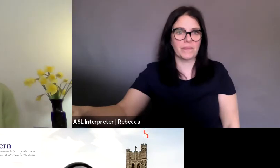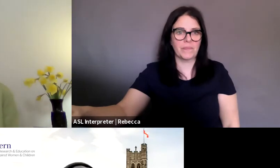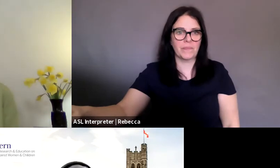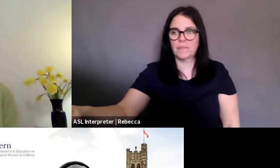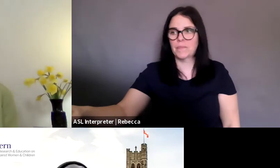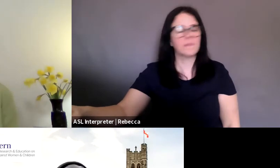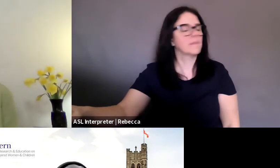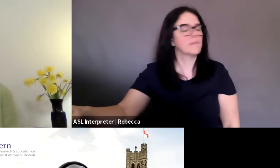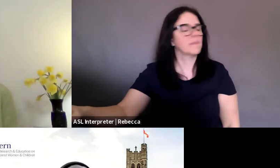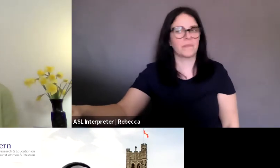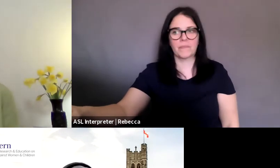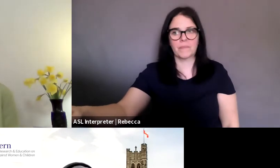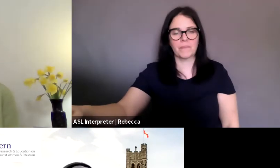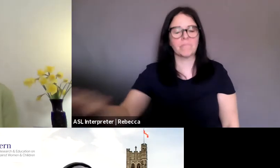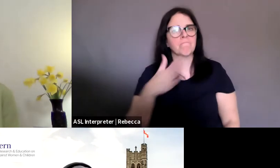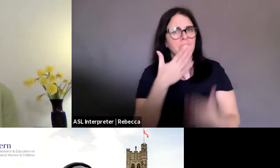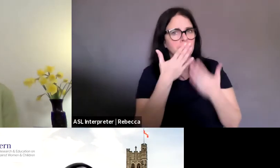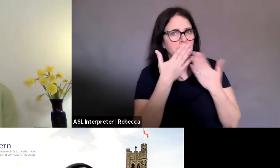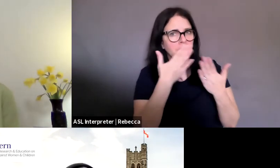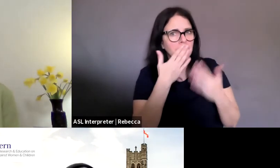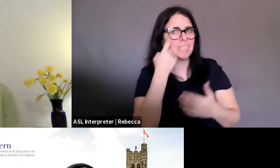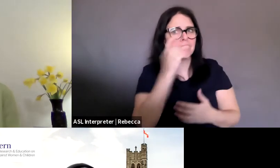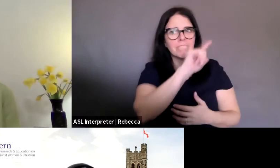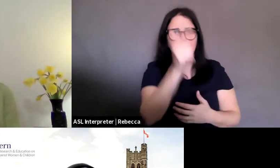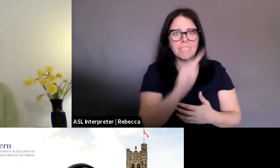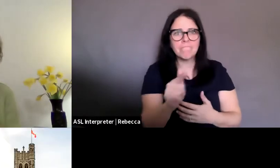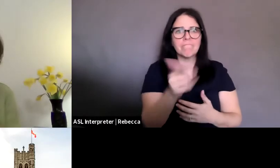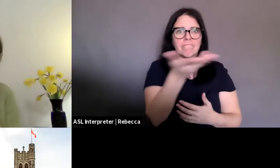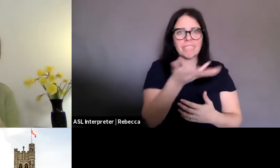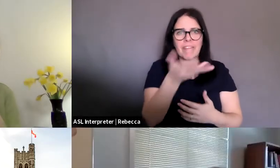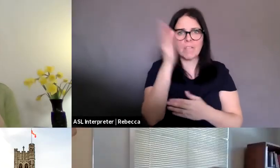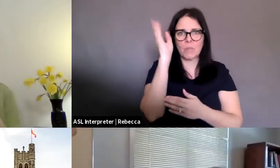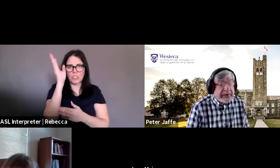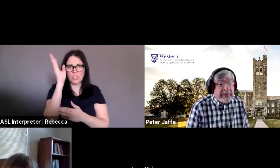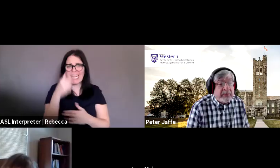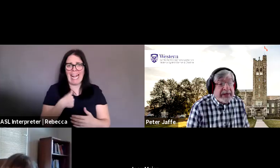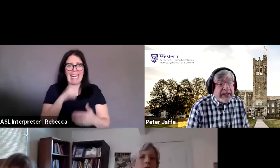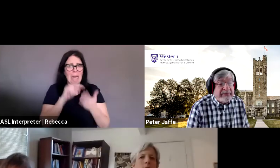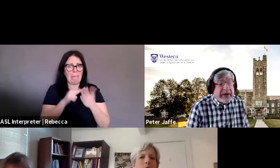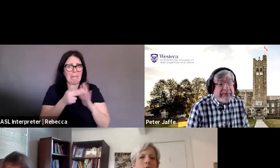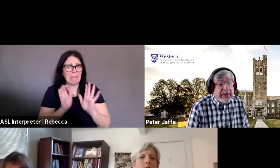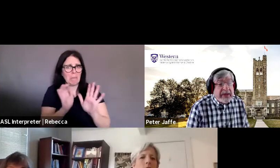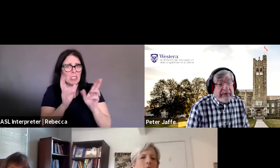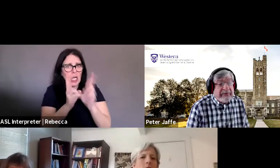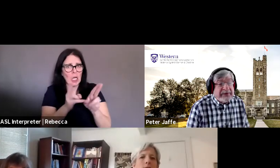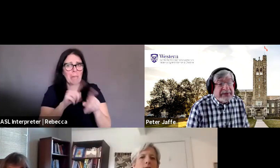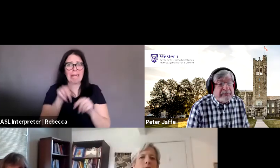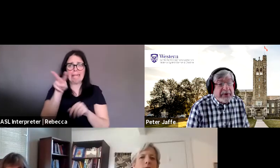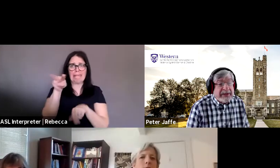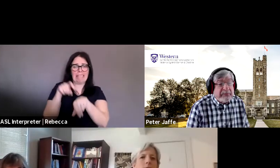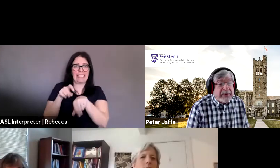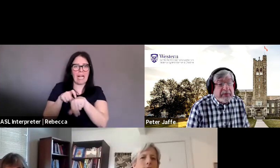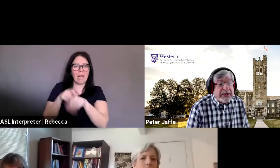Okay. Thank you all for your presentations. I thought we just had a, didn't mean to rush you there, Loretta, but wanted to leave time for